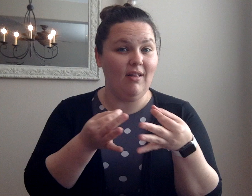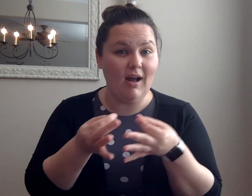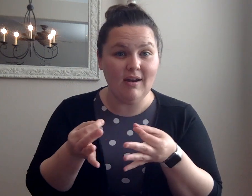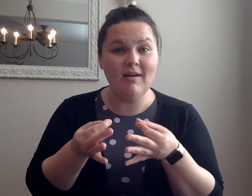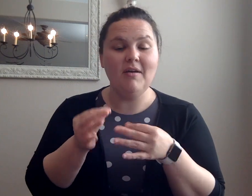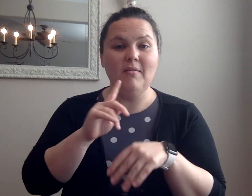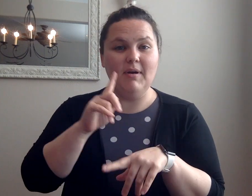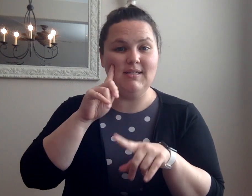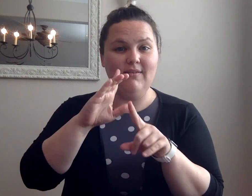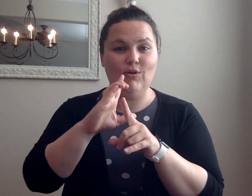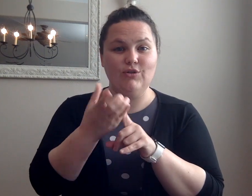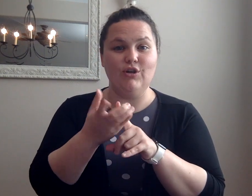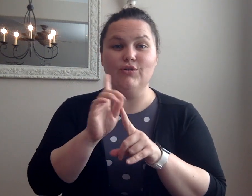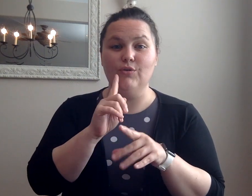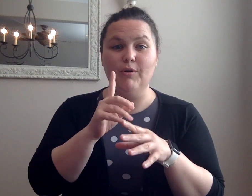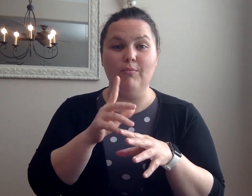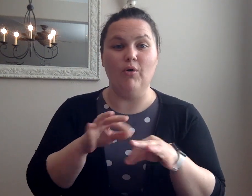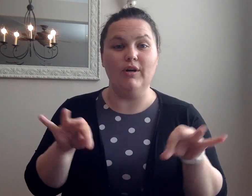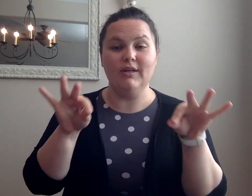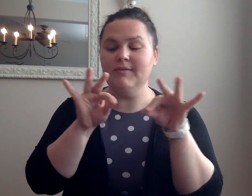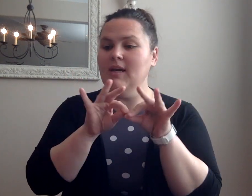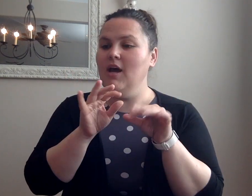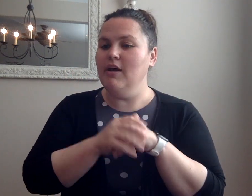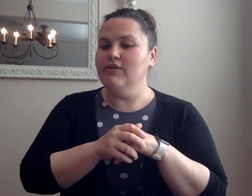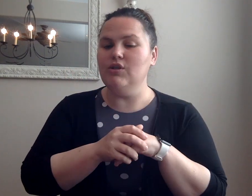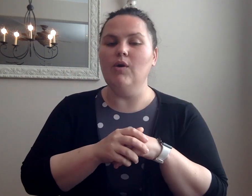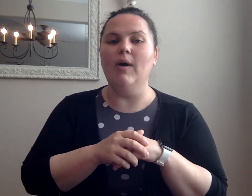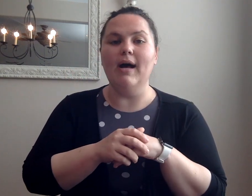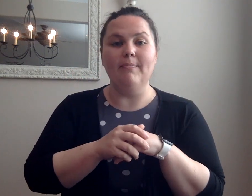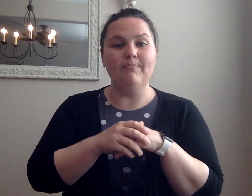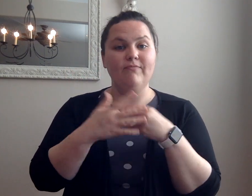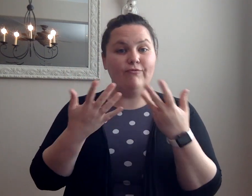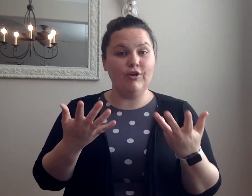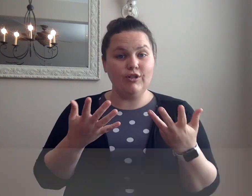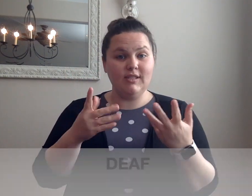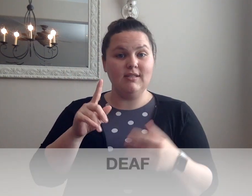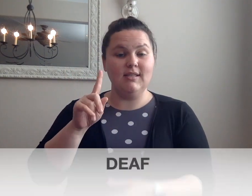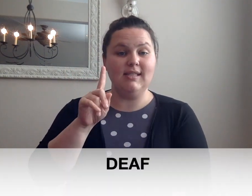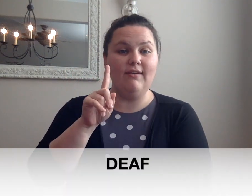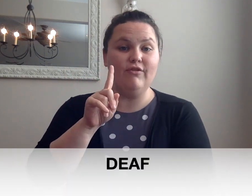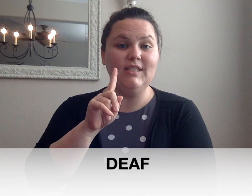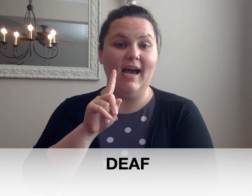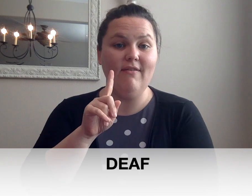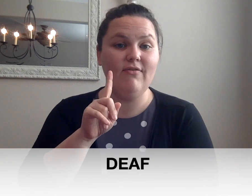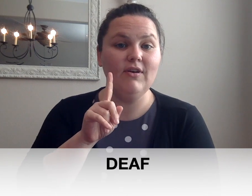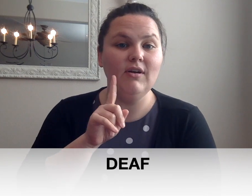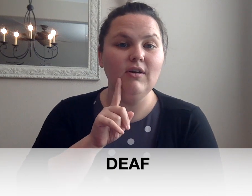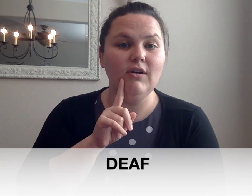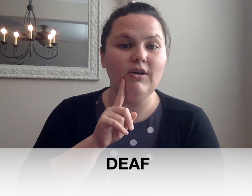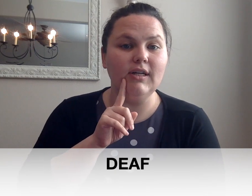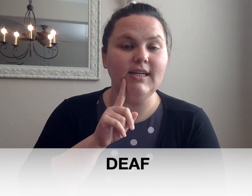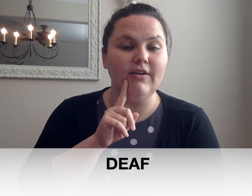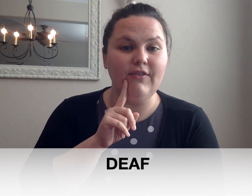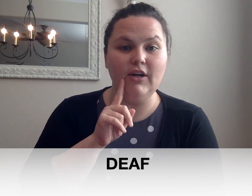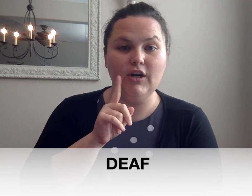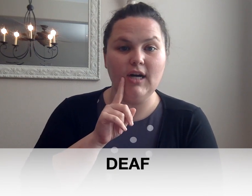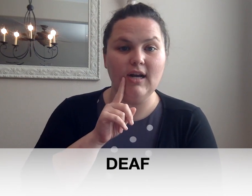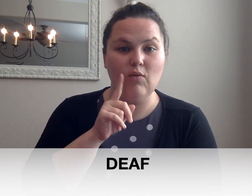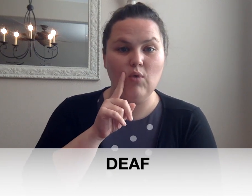lot, but in deaf culture are super important. So first, the sign for deaf, you're going to take your finger kind of right